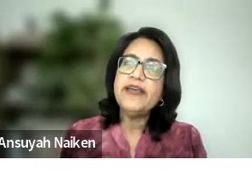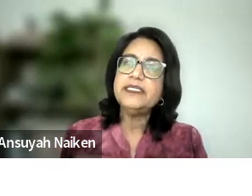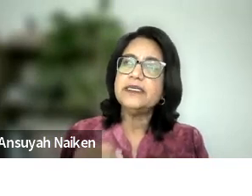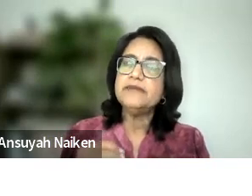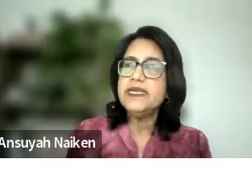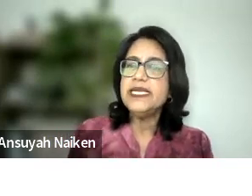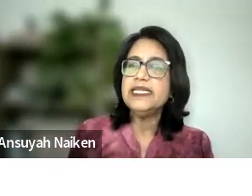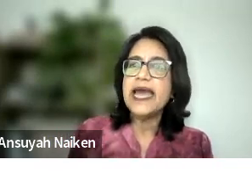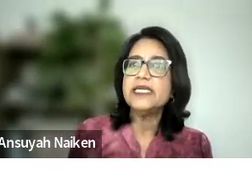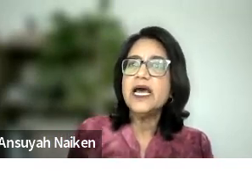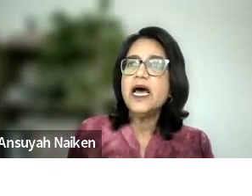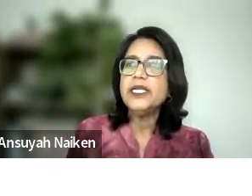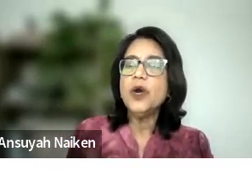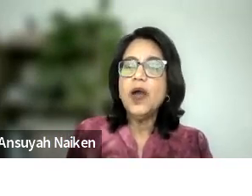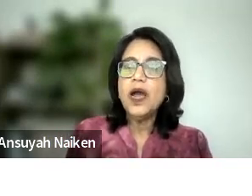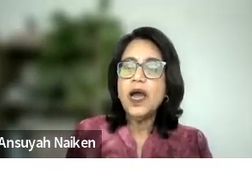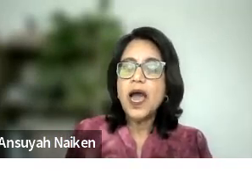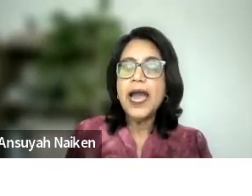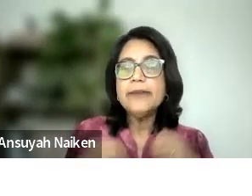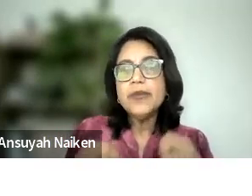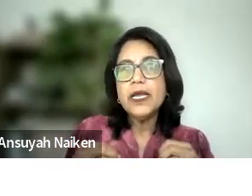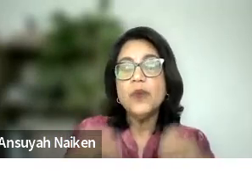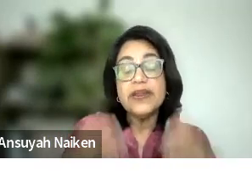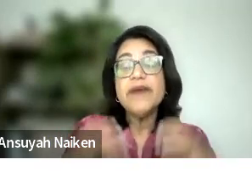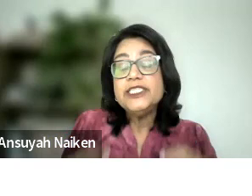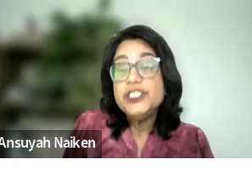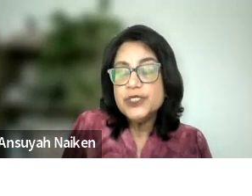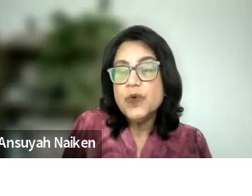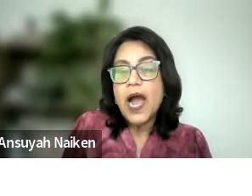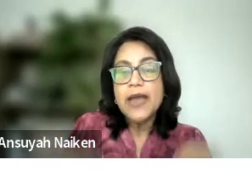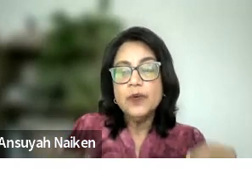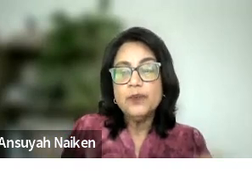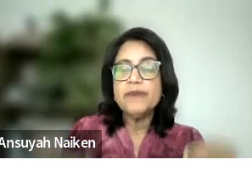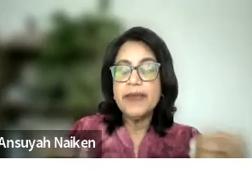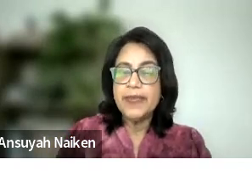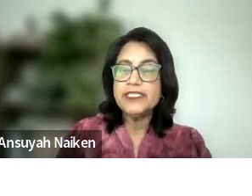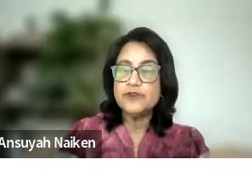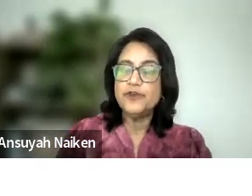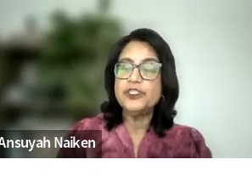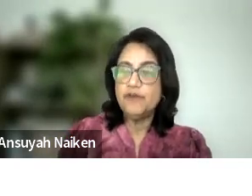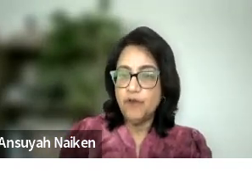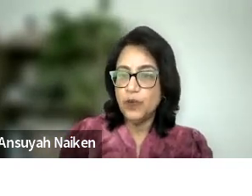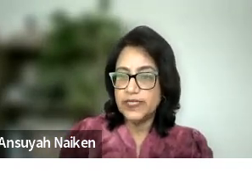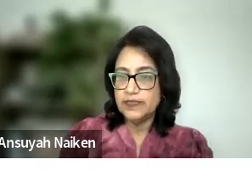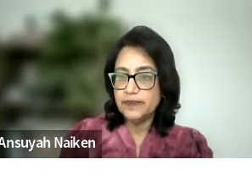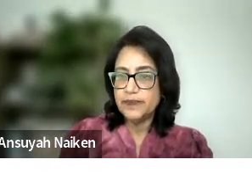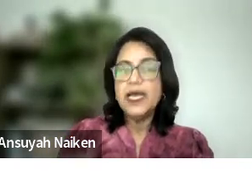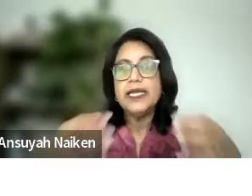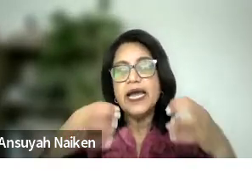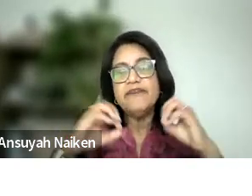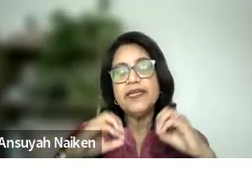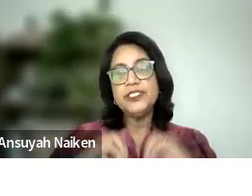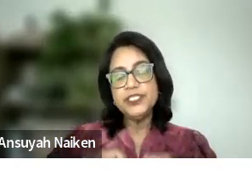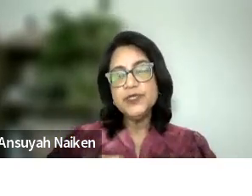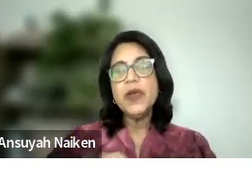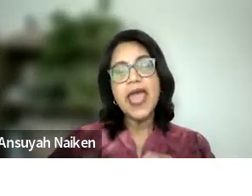Saving face meaning that, I'm in whatever I do, I will put my best foot forward.